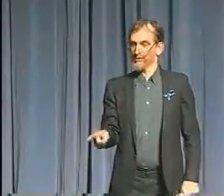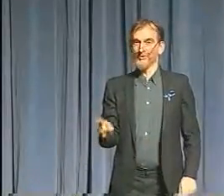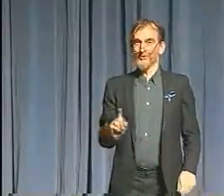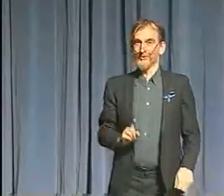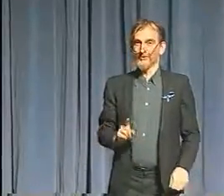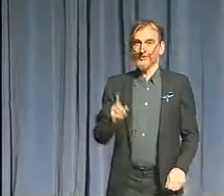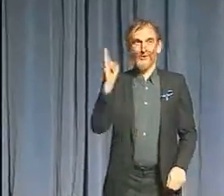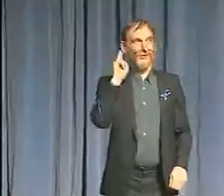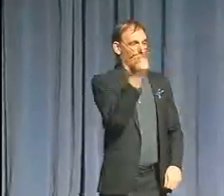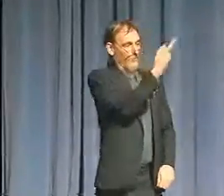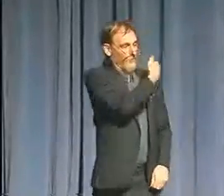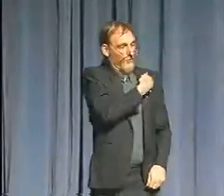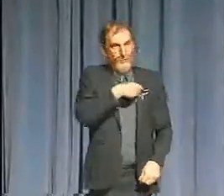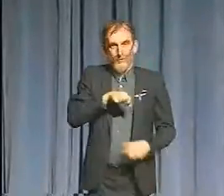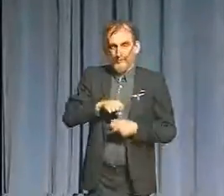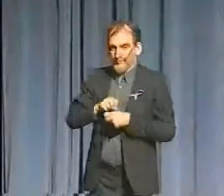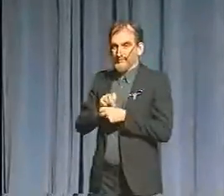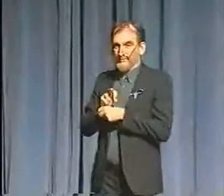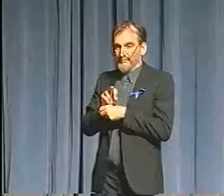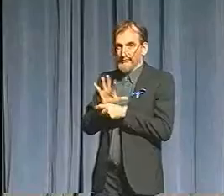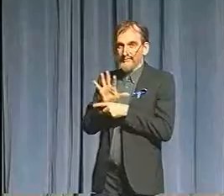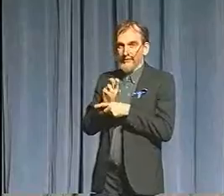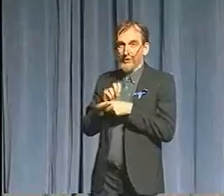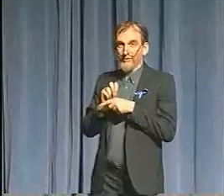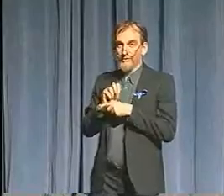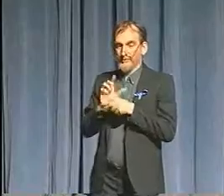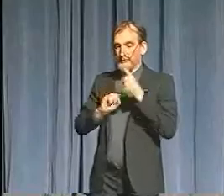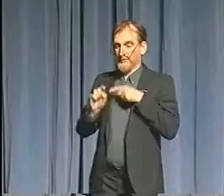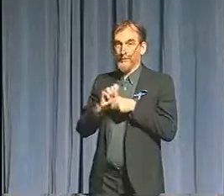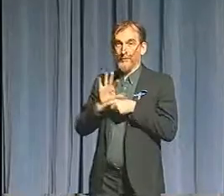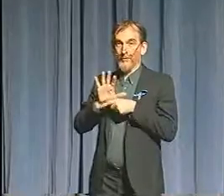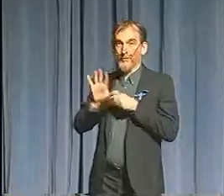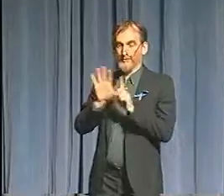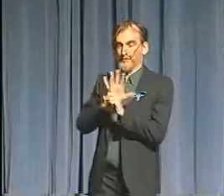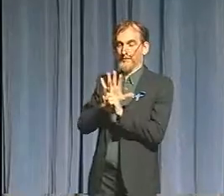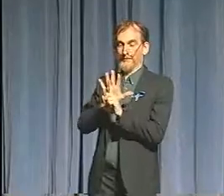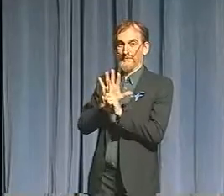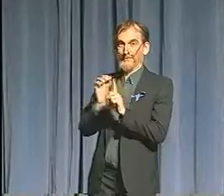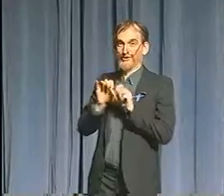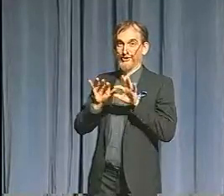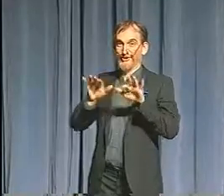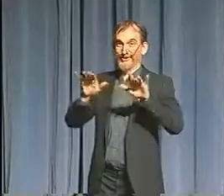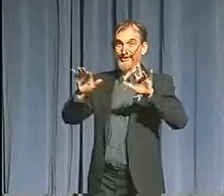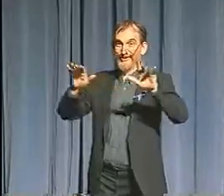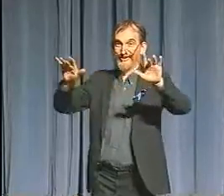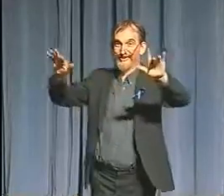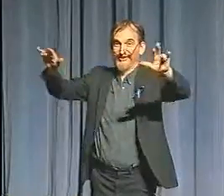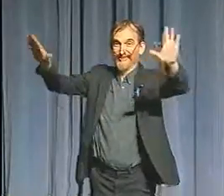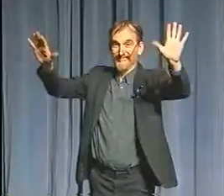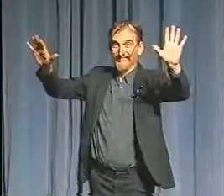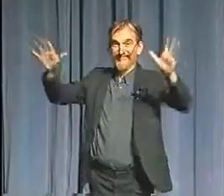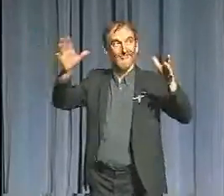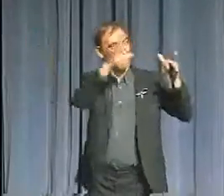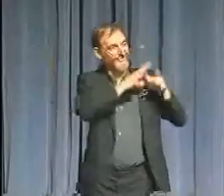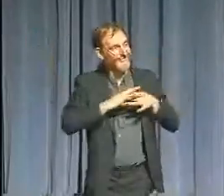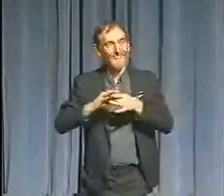Because this is the hand of God touching the ear of a deaf person. And the inspiration flows through the